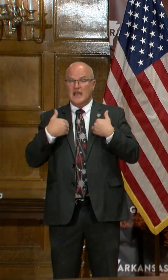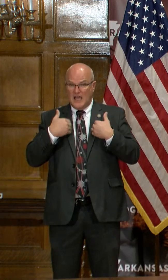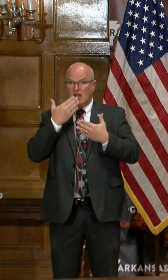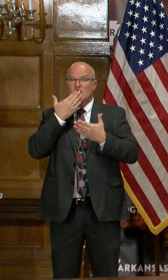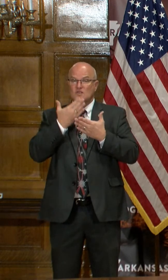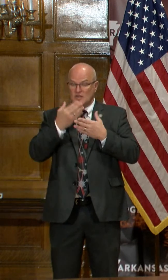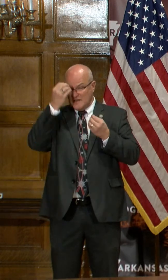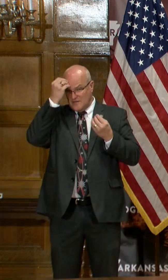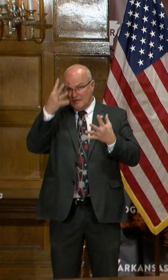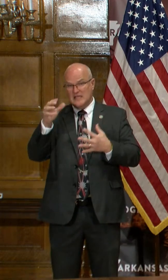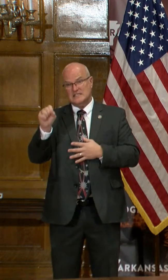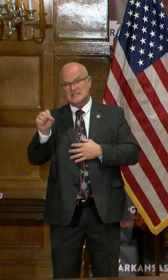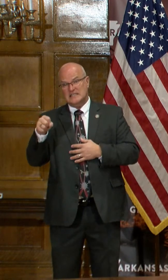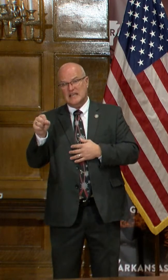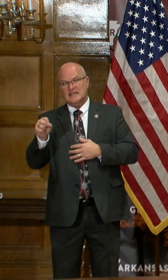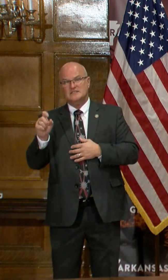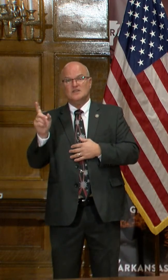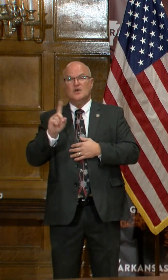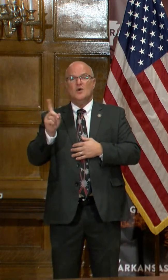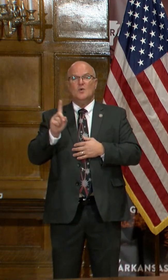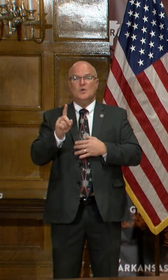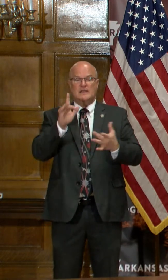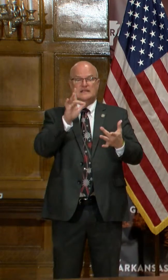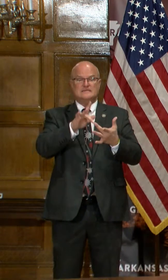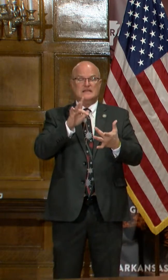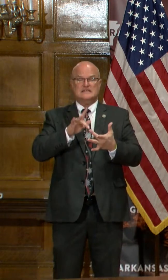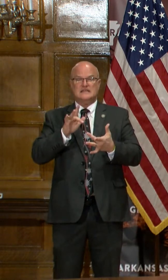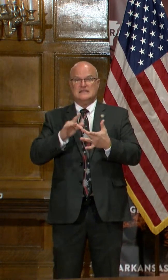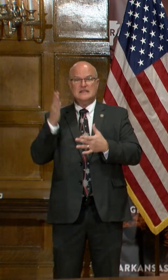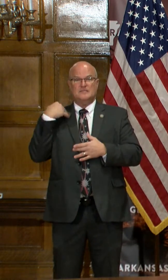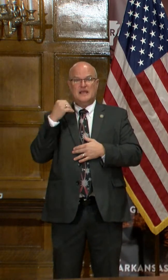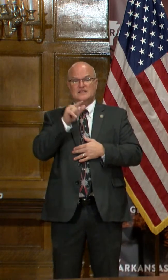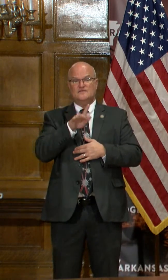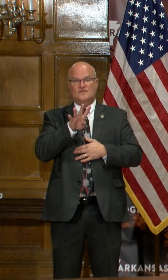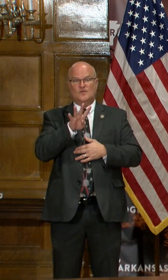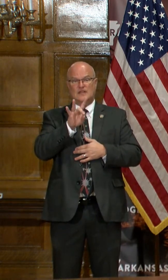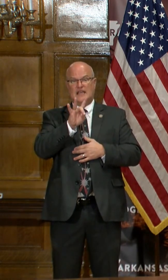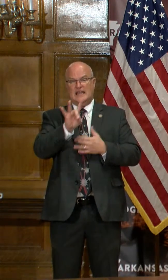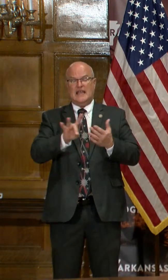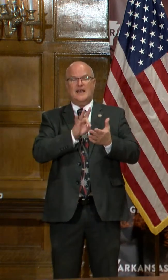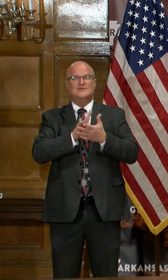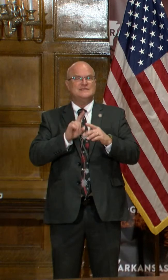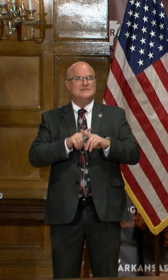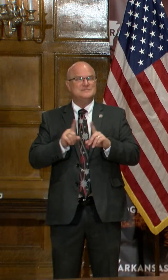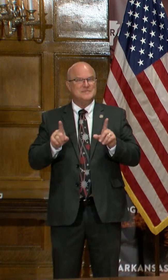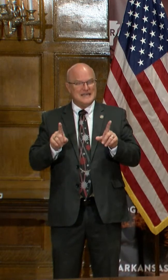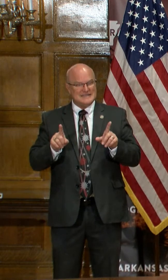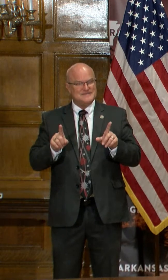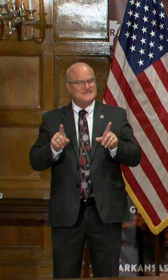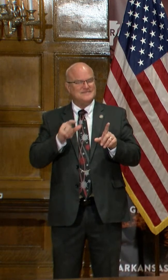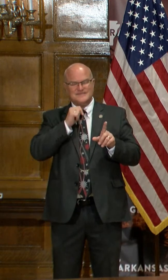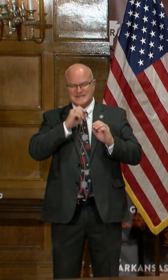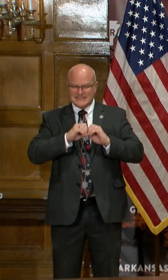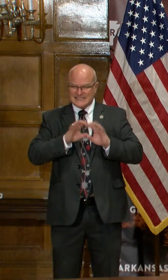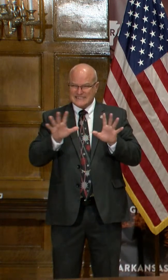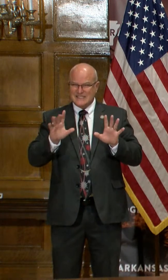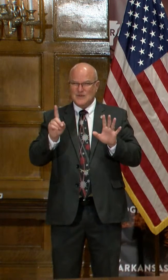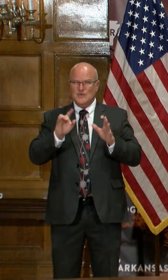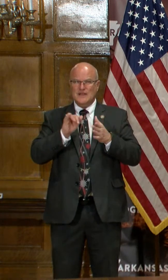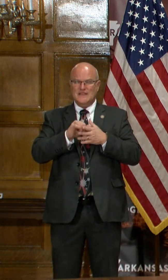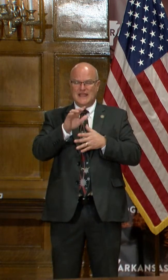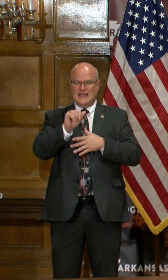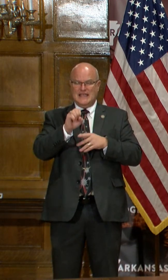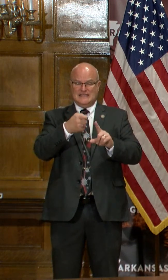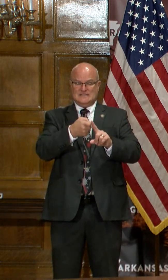have some good information as to where they've been in the last 48 hours, but it's not always clear as to where that